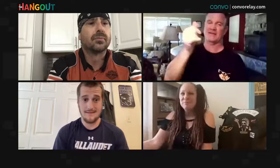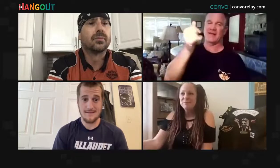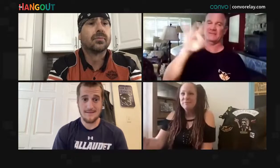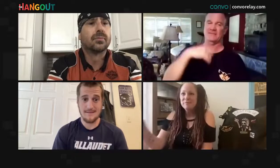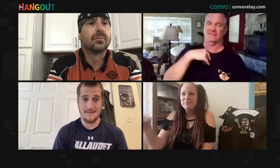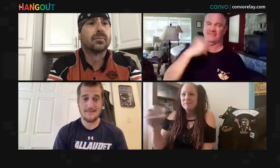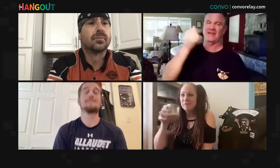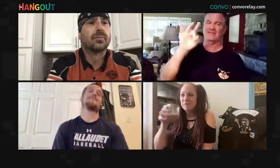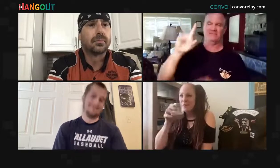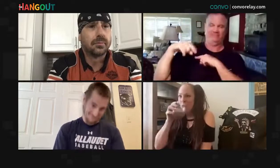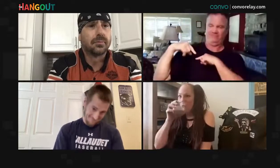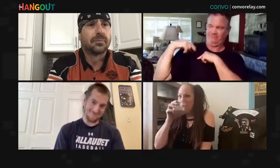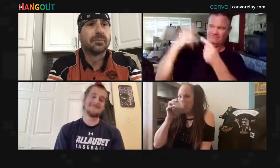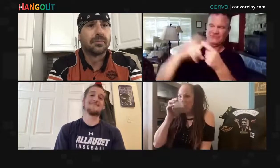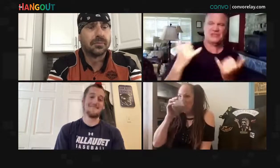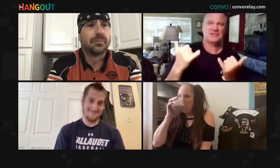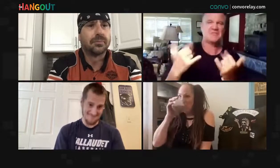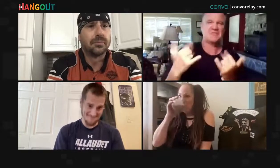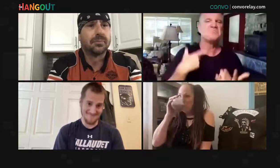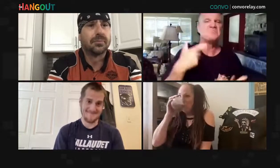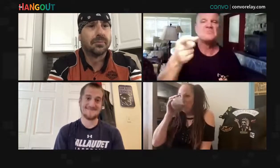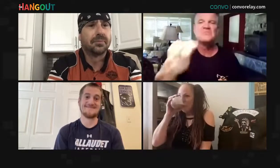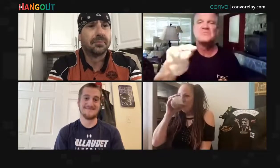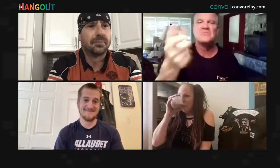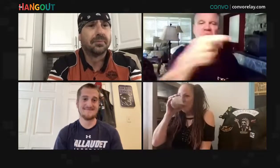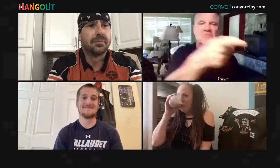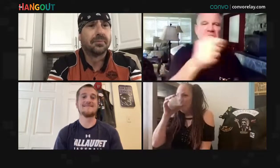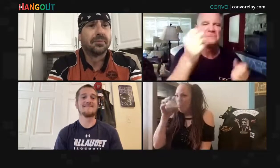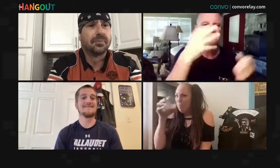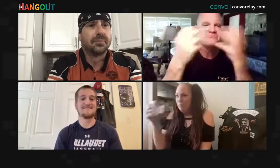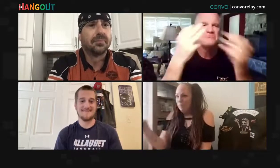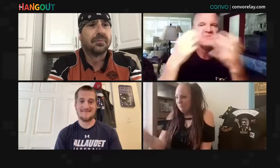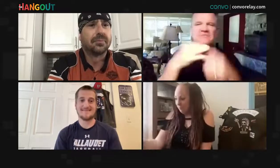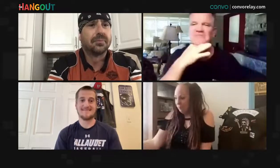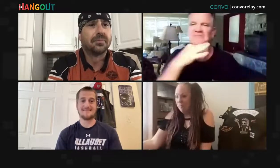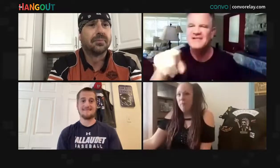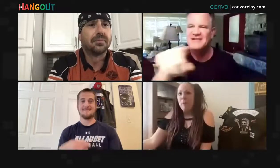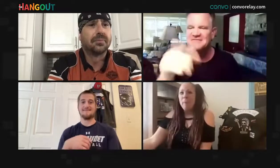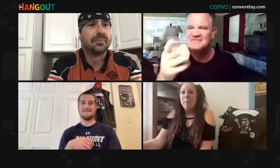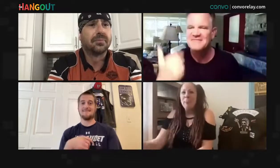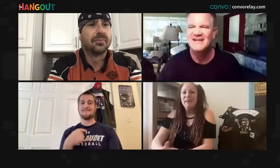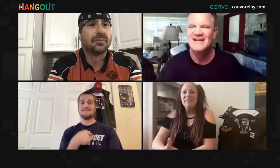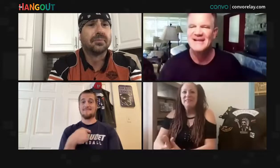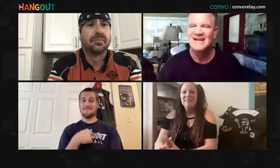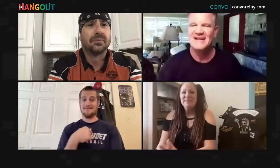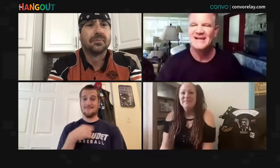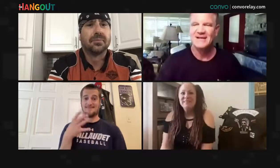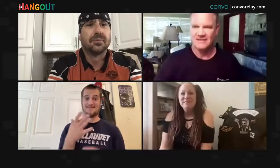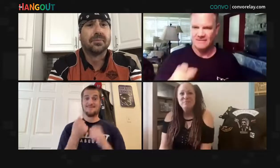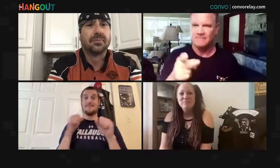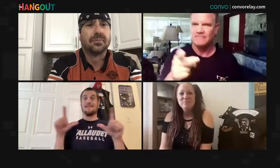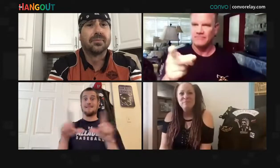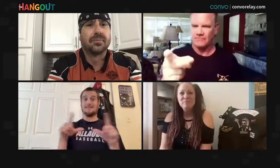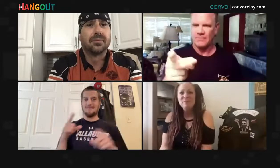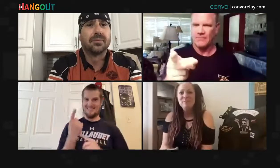me, been about since I was 18 that I was on a bike, but how long have you guys ridden a bike? This is